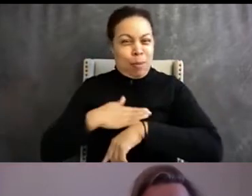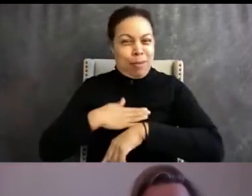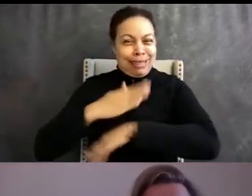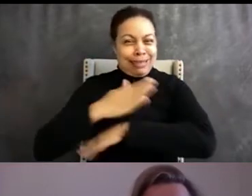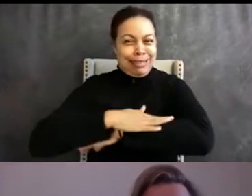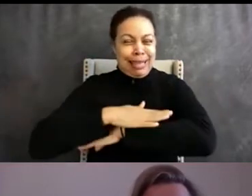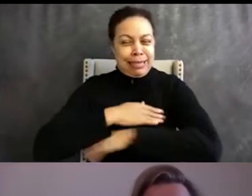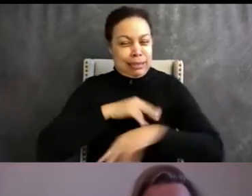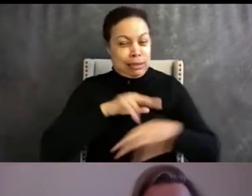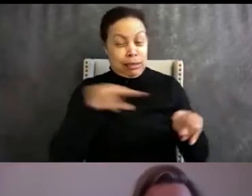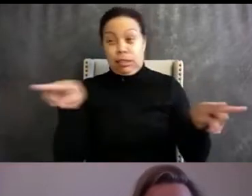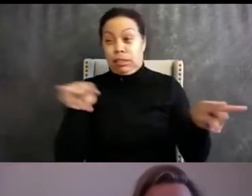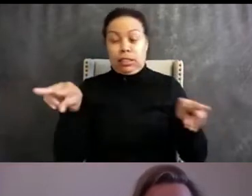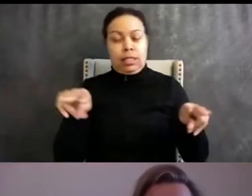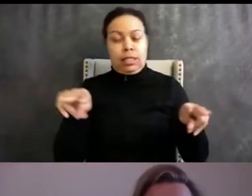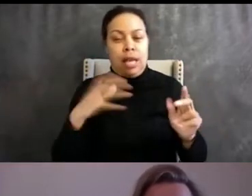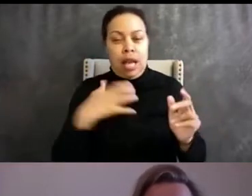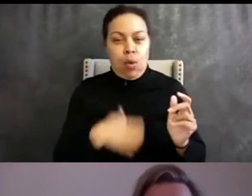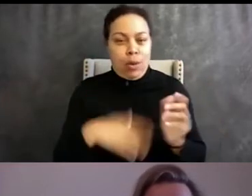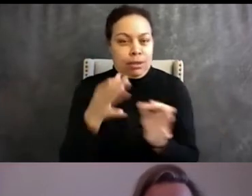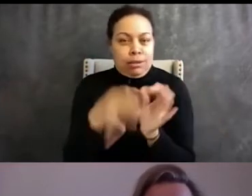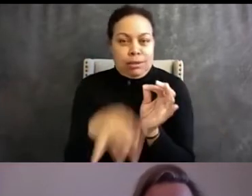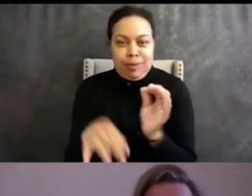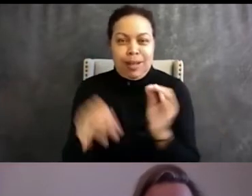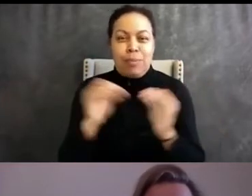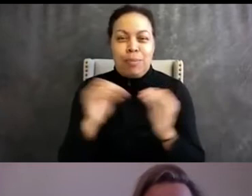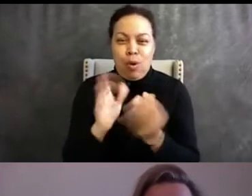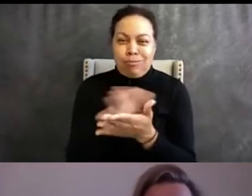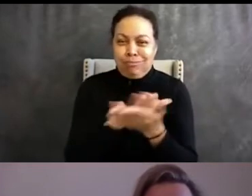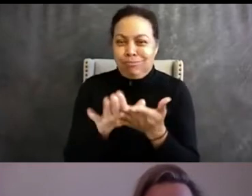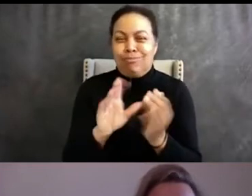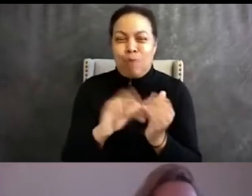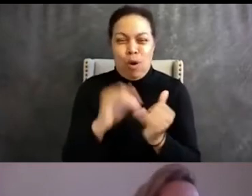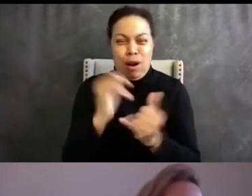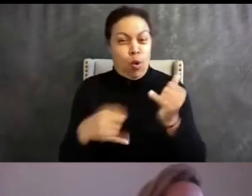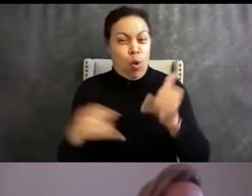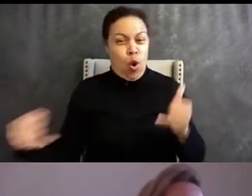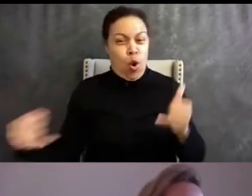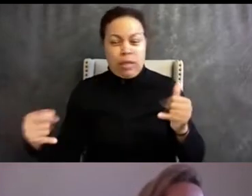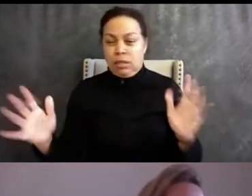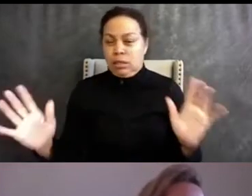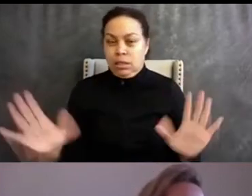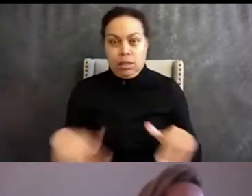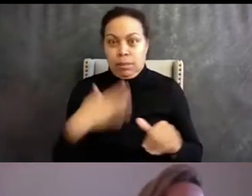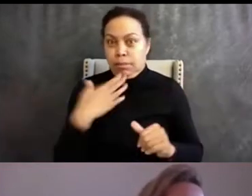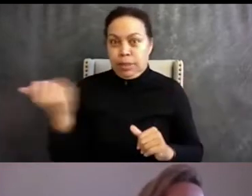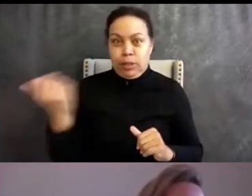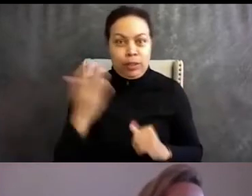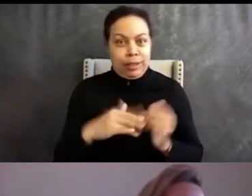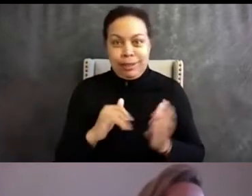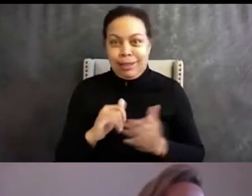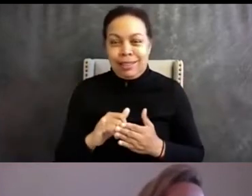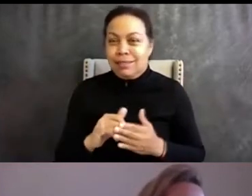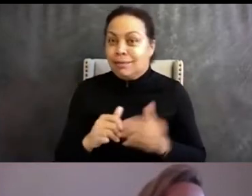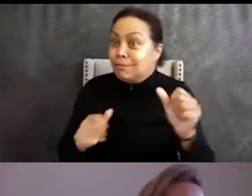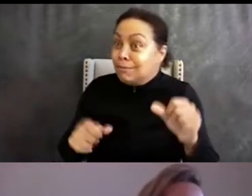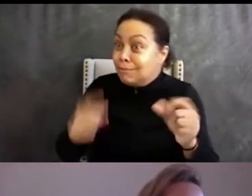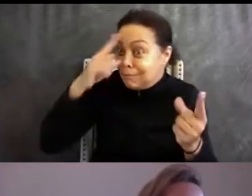like to declutter and simplify and streamline. Oh, don't we all? Don't we